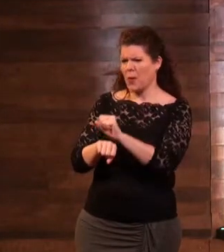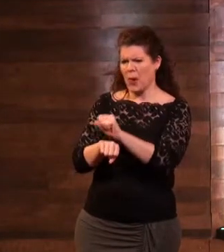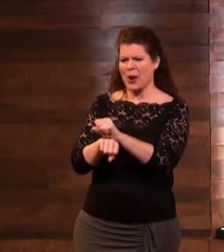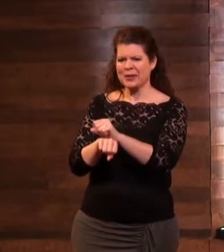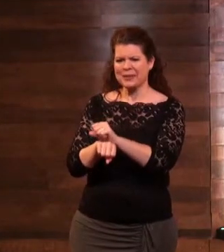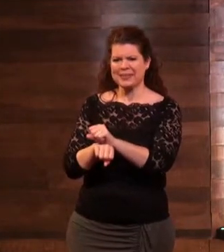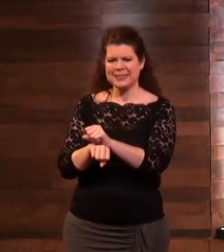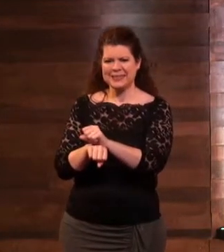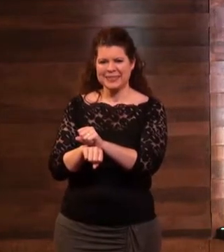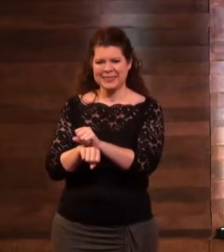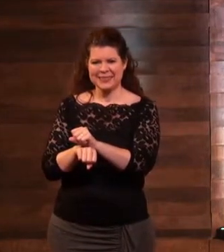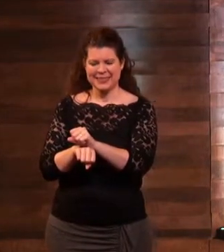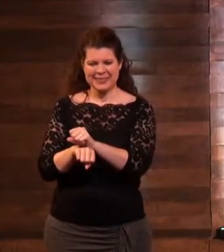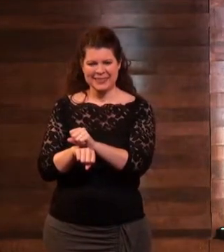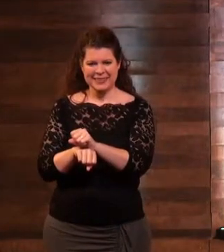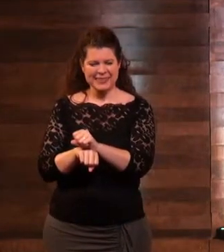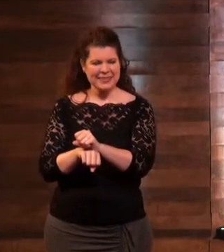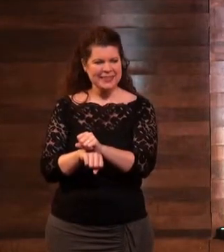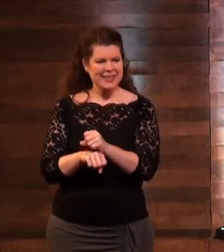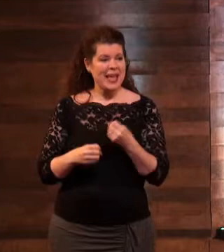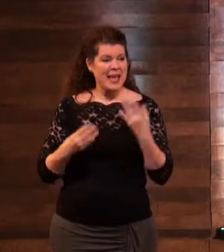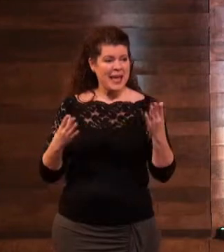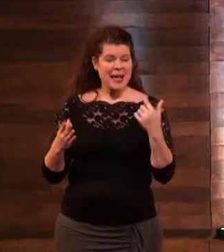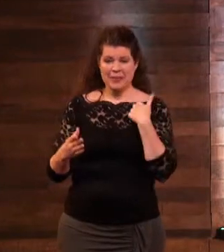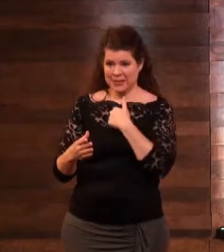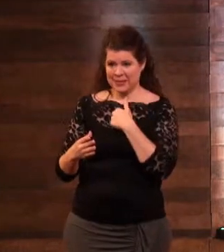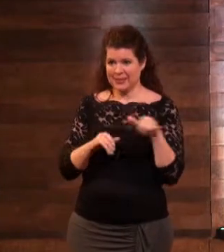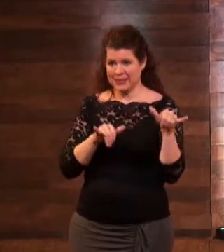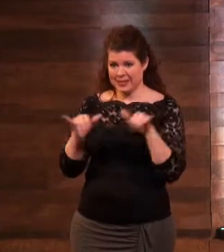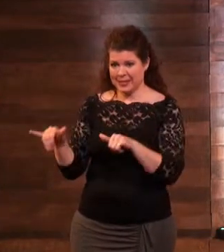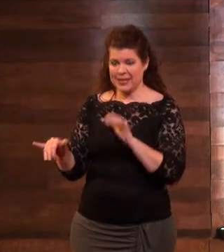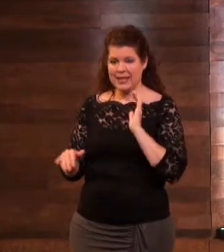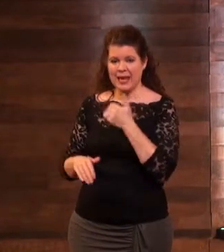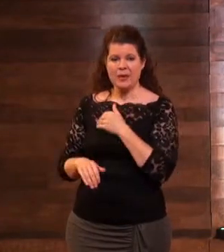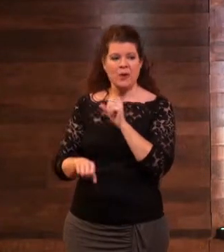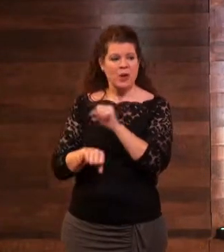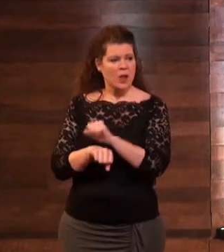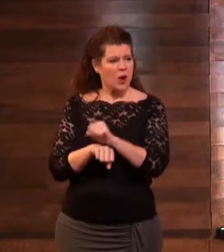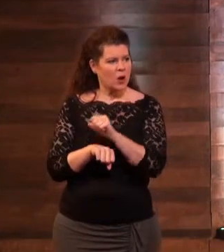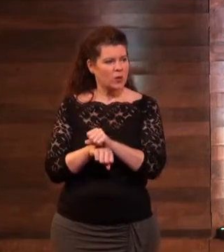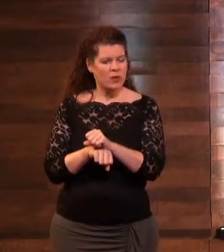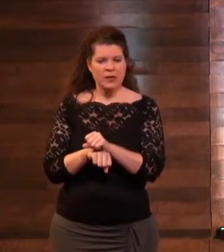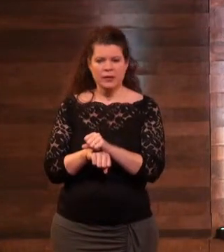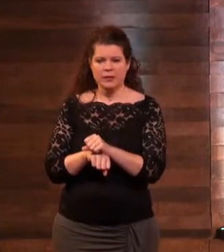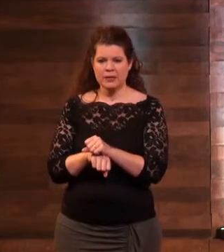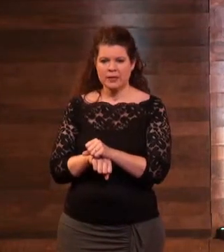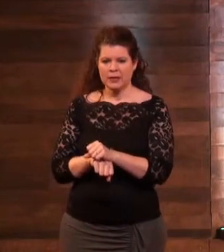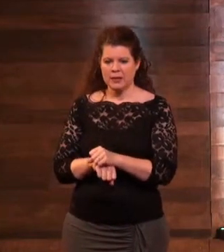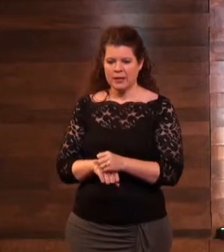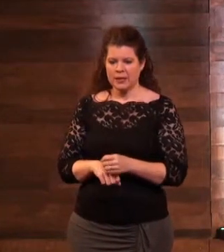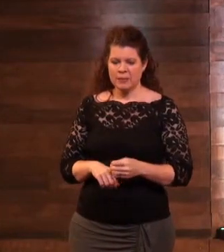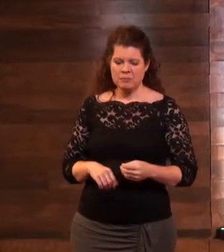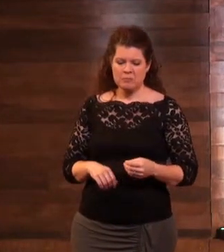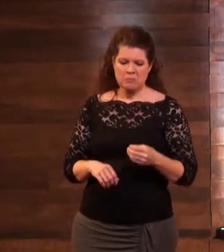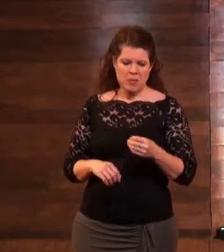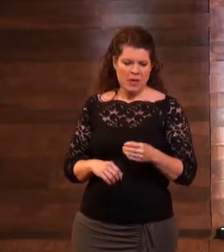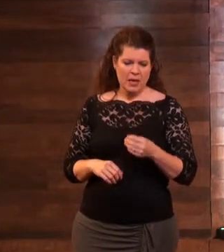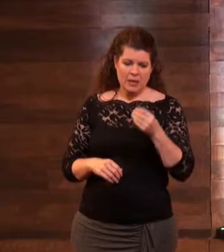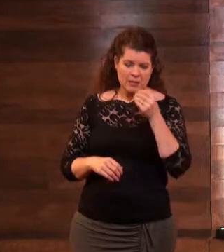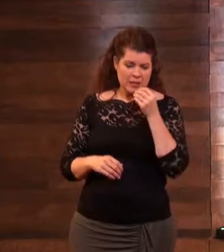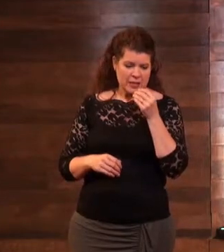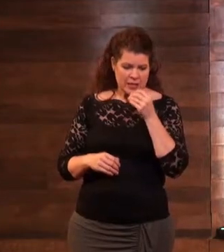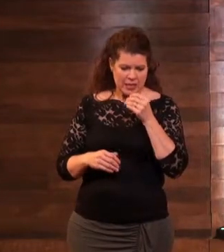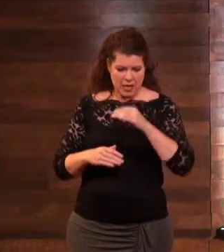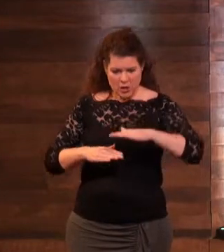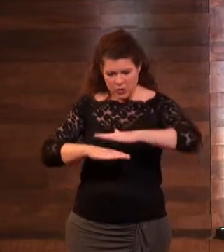So how many of us are kind of like that with our work? You know, dinner's on the table getting cold, and you're like, yeah, I got time. You